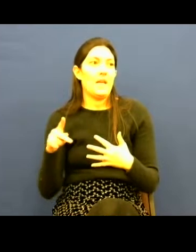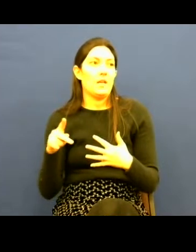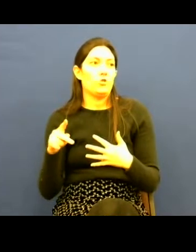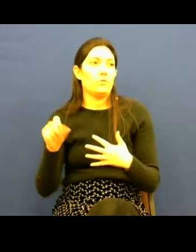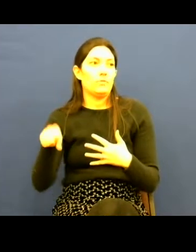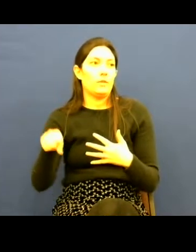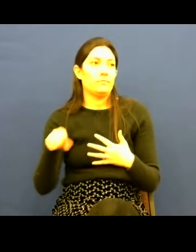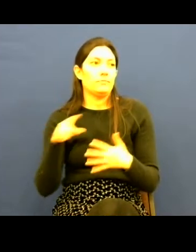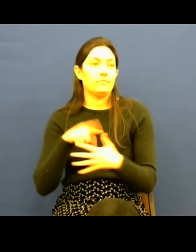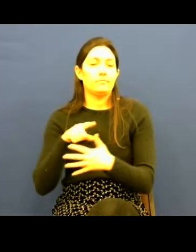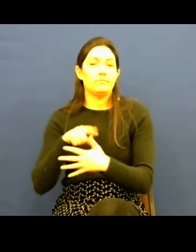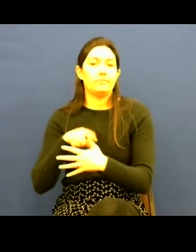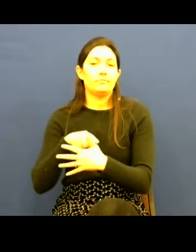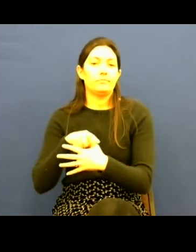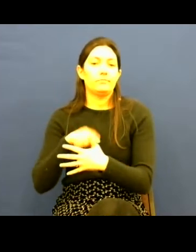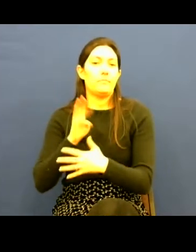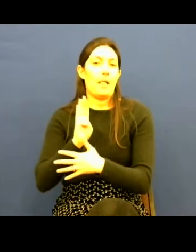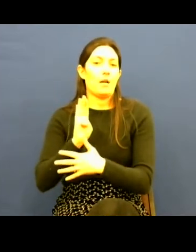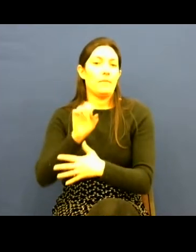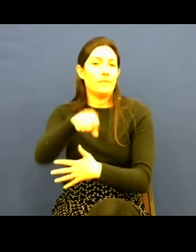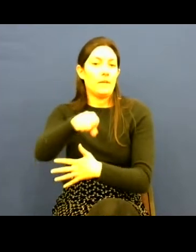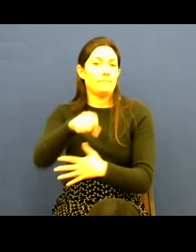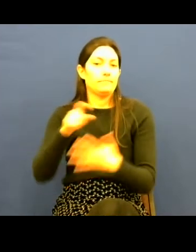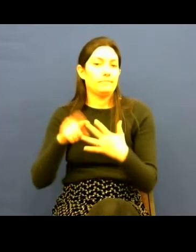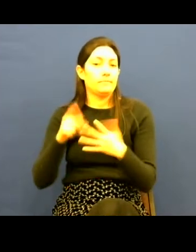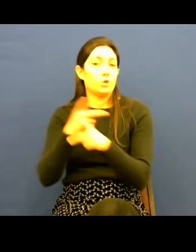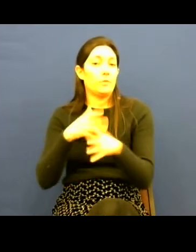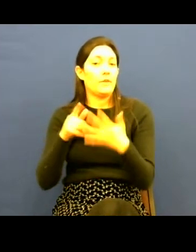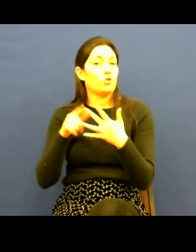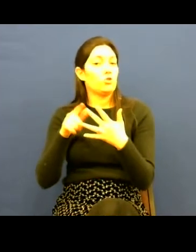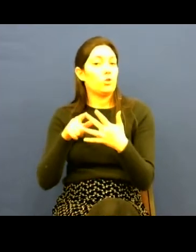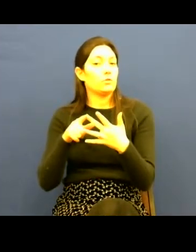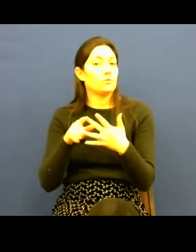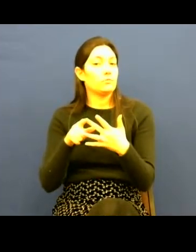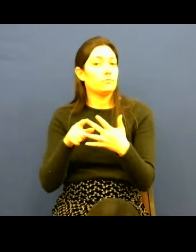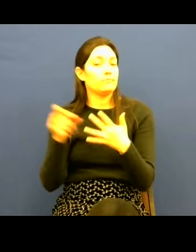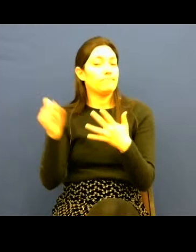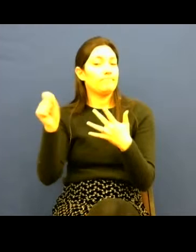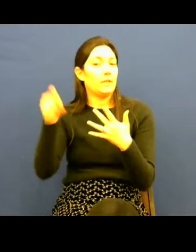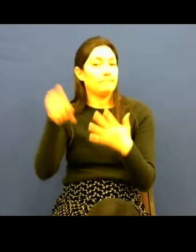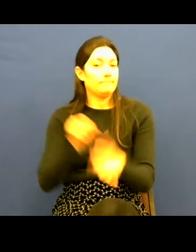Page. Aye. Councilmember Blanca. Aye. Supervisor Schultz.